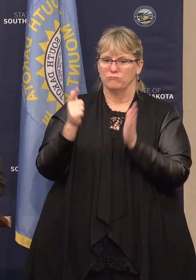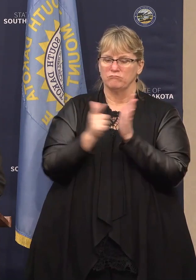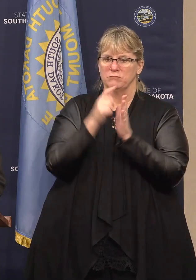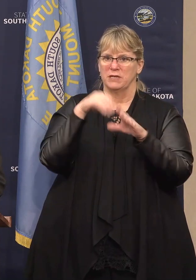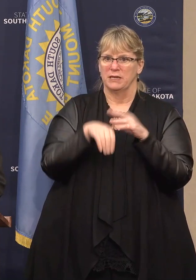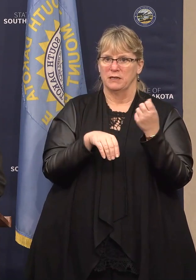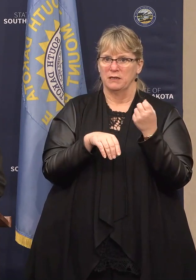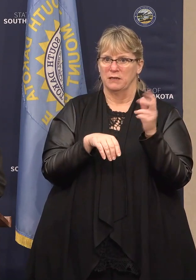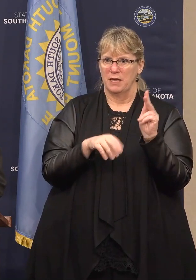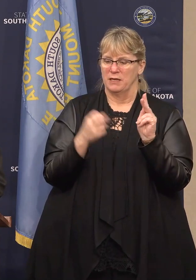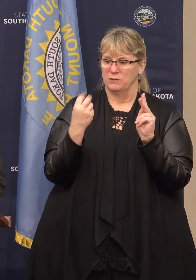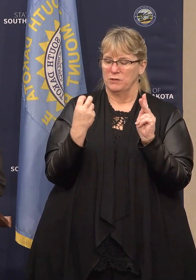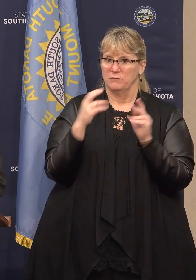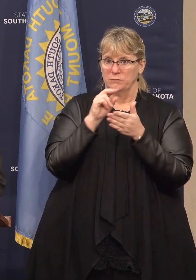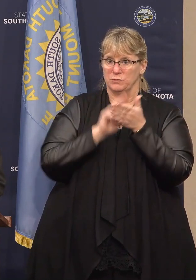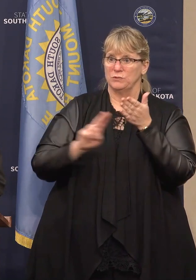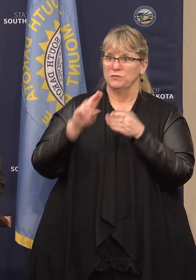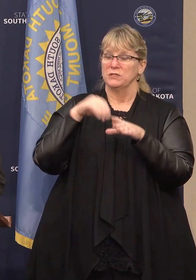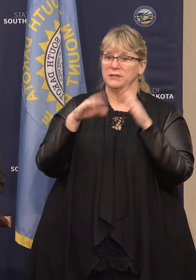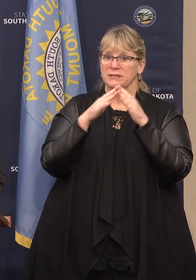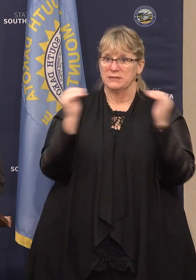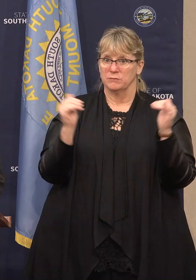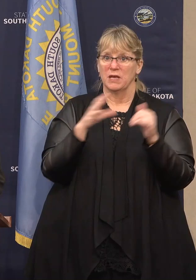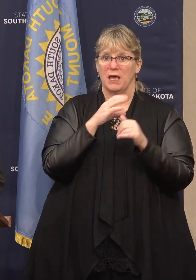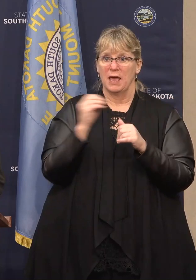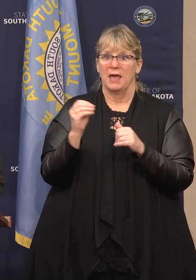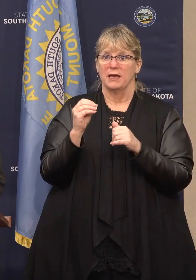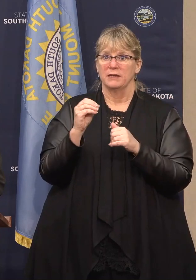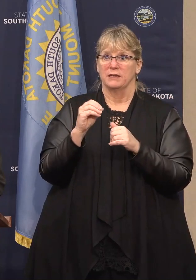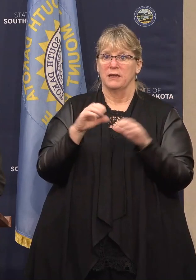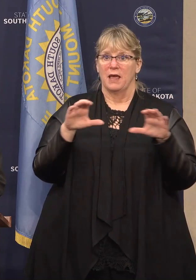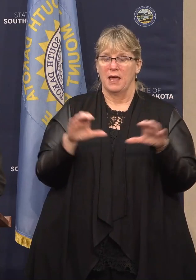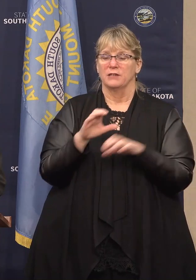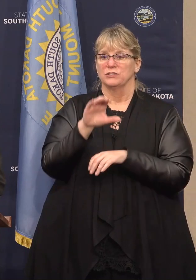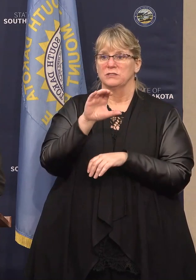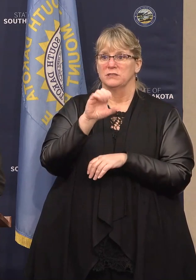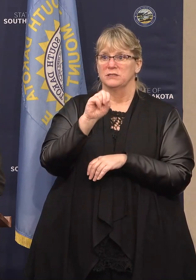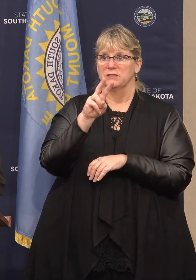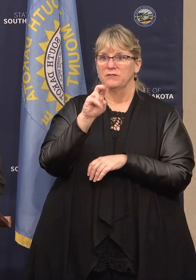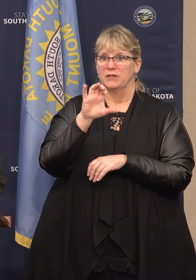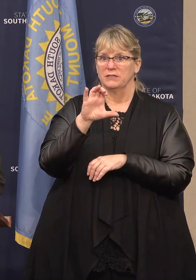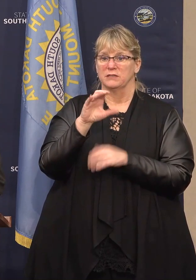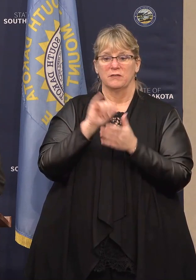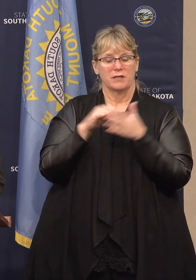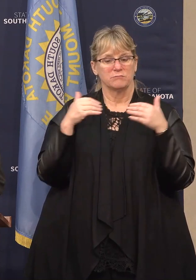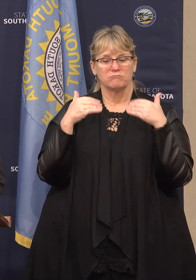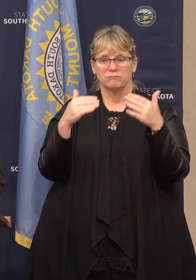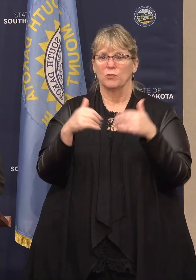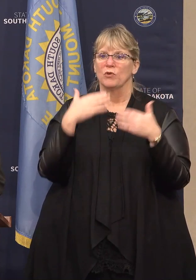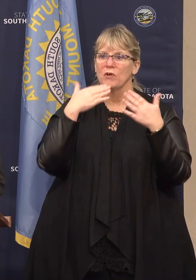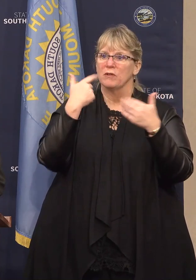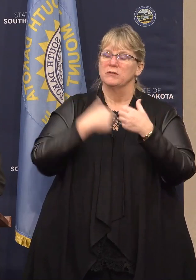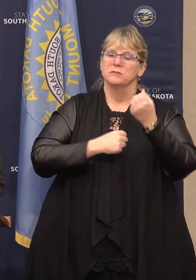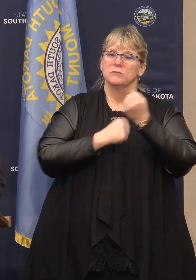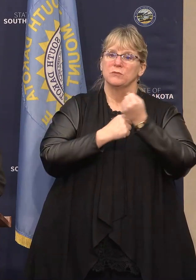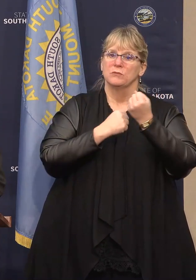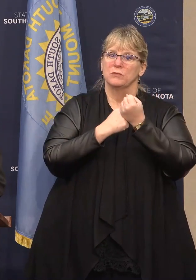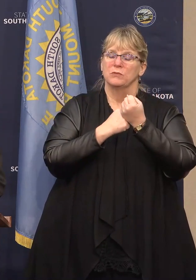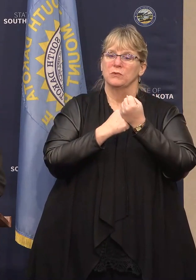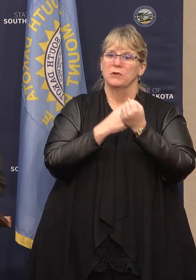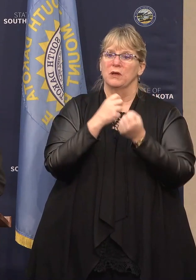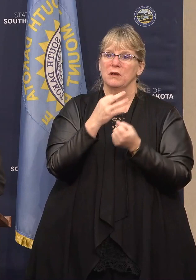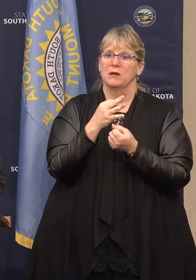K-12 system and university system, and action civics. That is moving forward. We're grateful to have the support